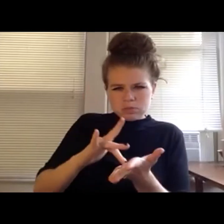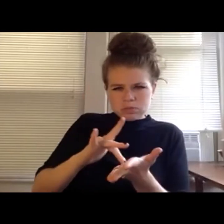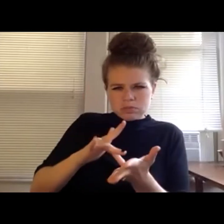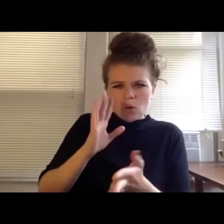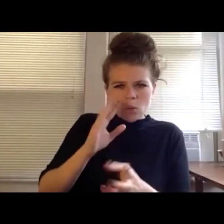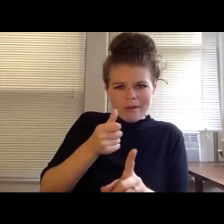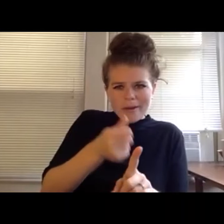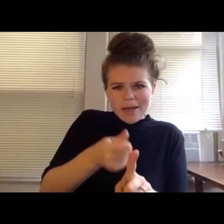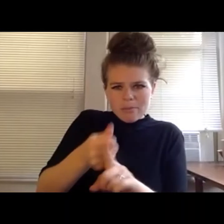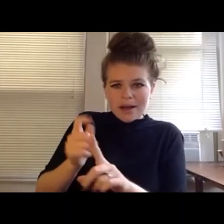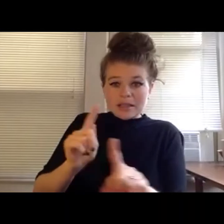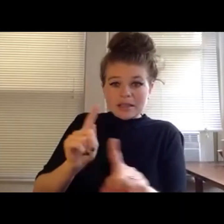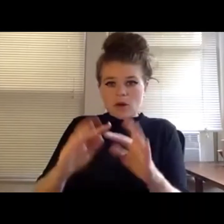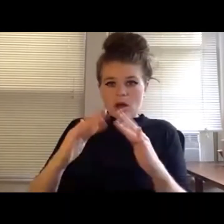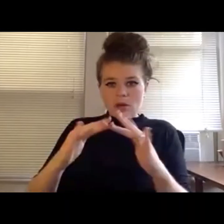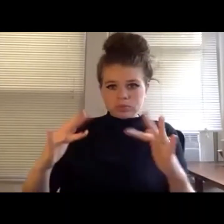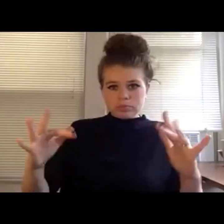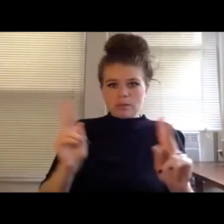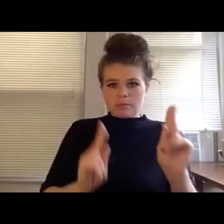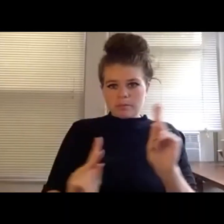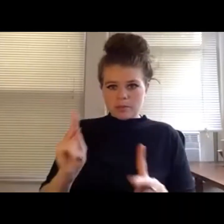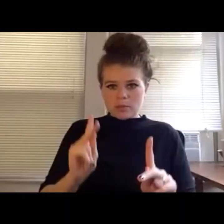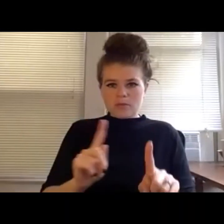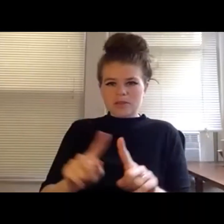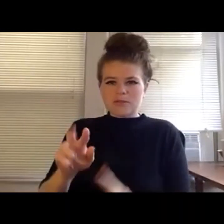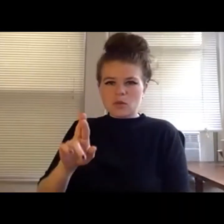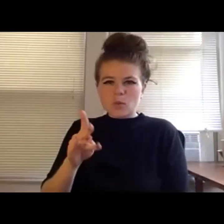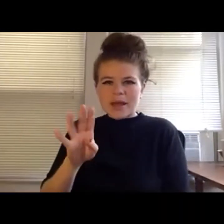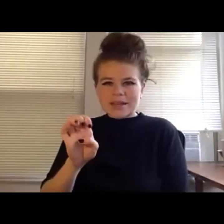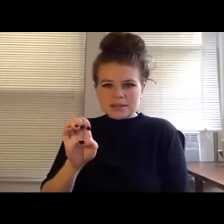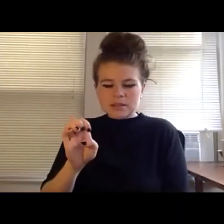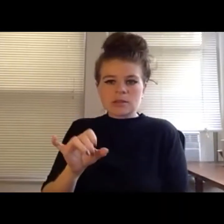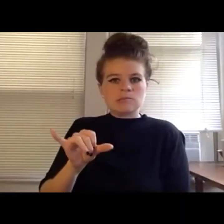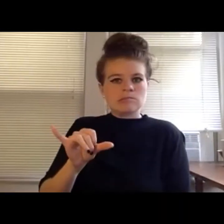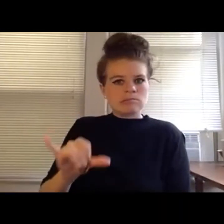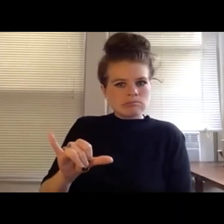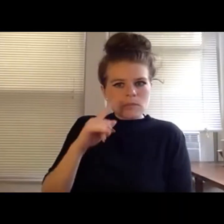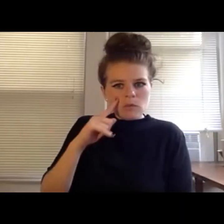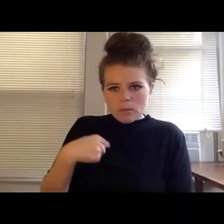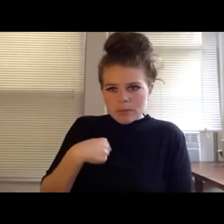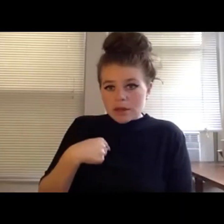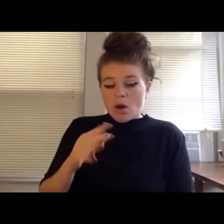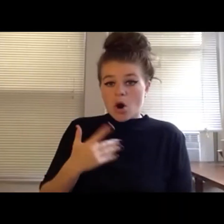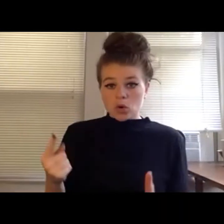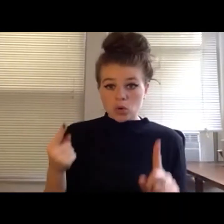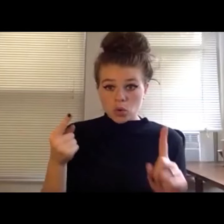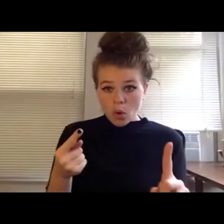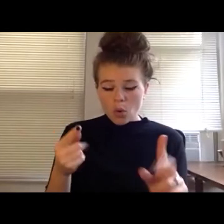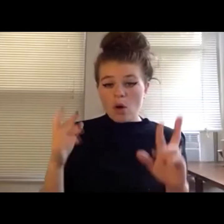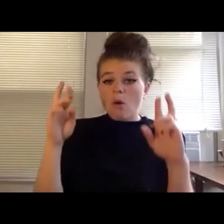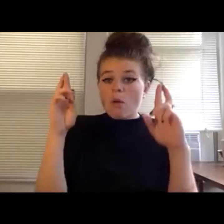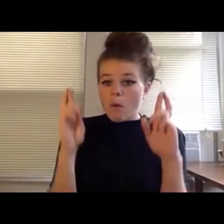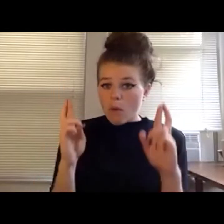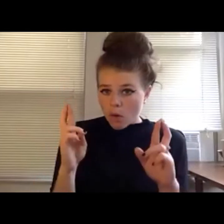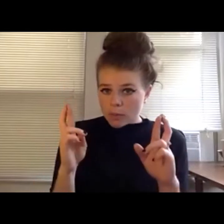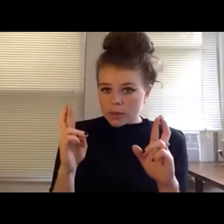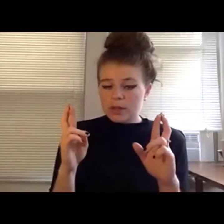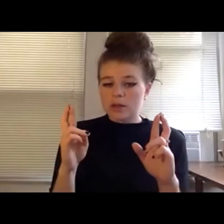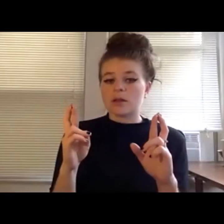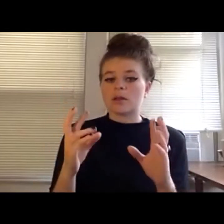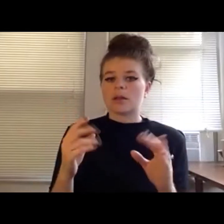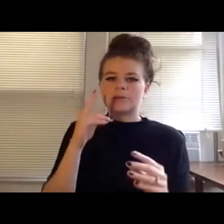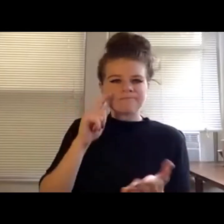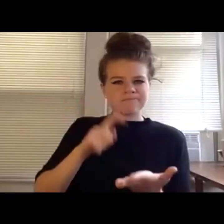people from different races. So I think, to me, our goal is actually hoping to engage